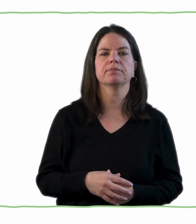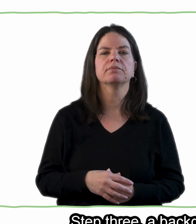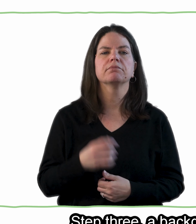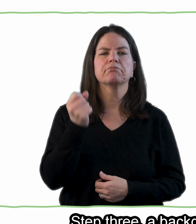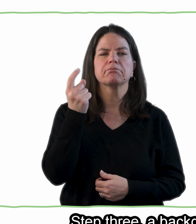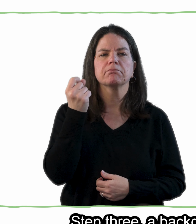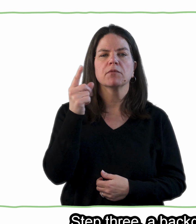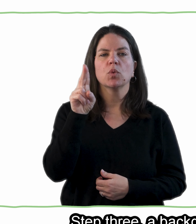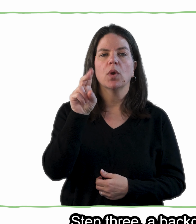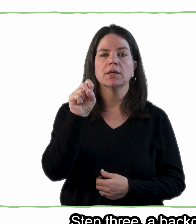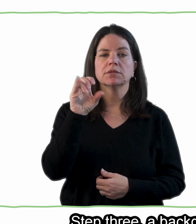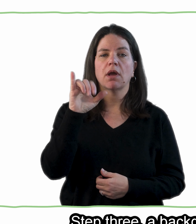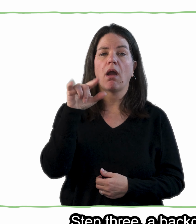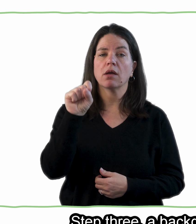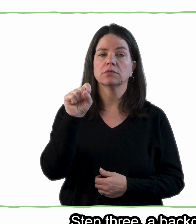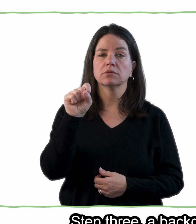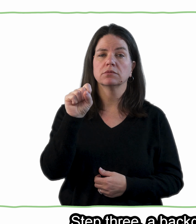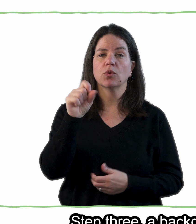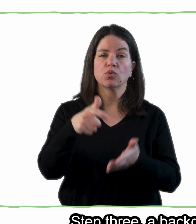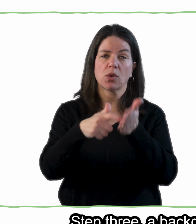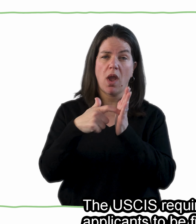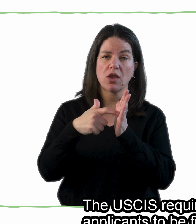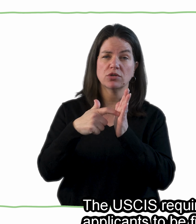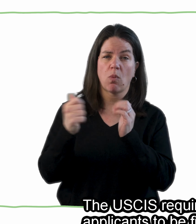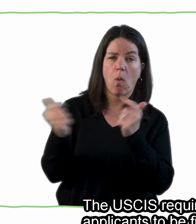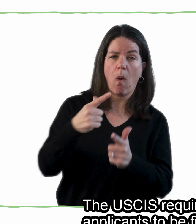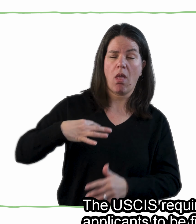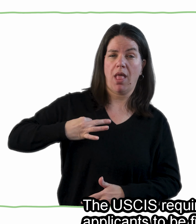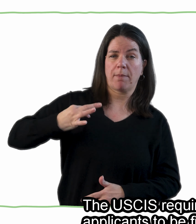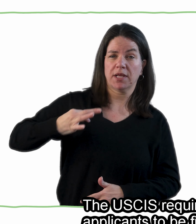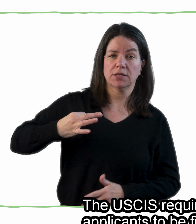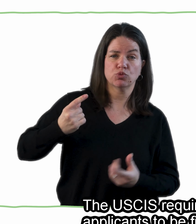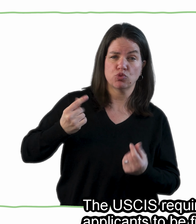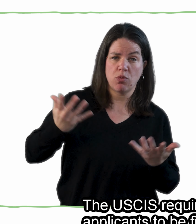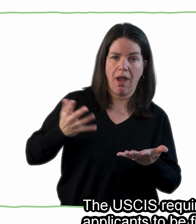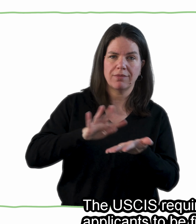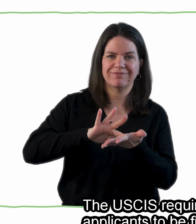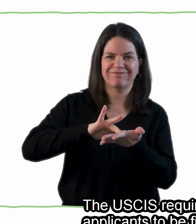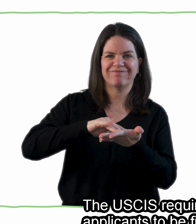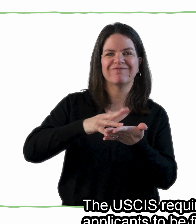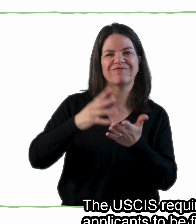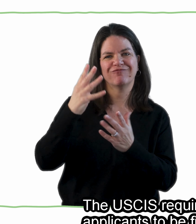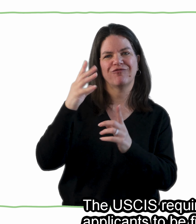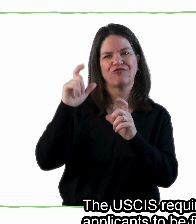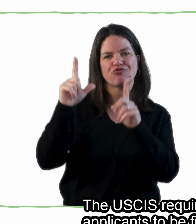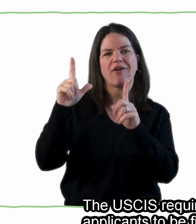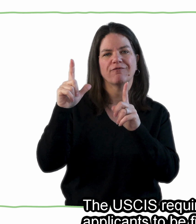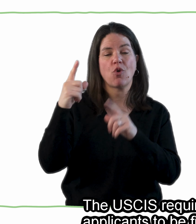Step 3. A background check. The USCIS requires applicants to be fingerprinted